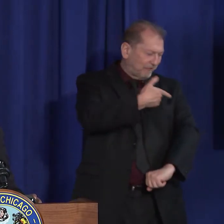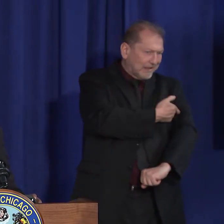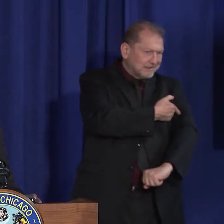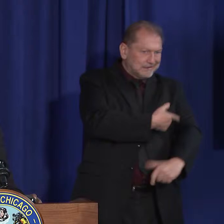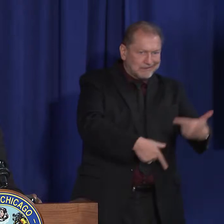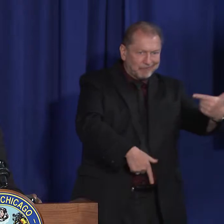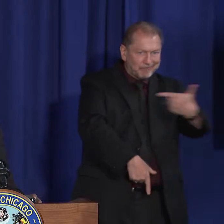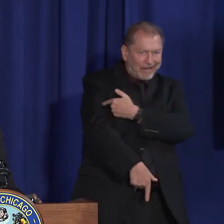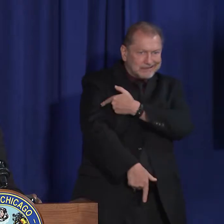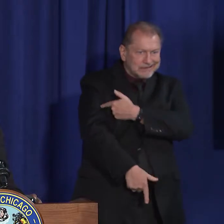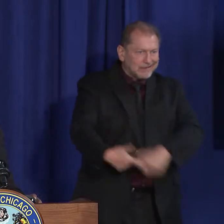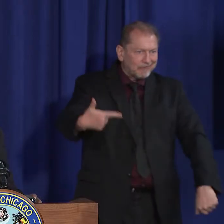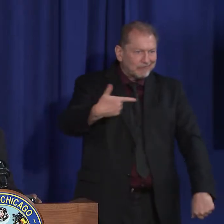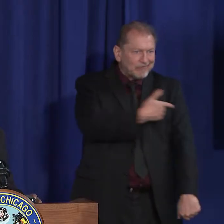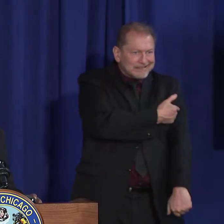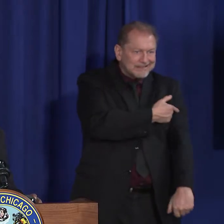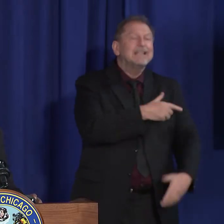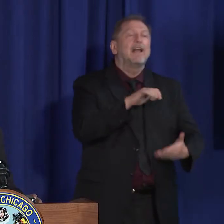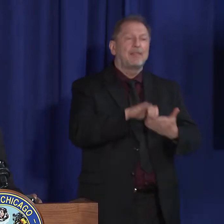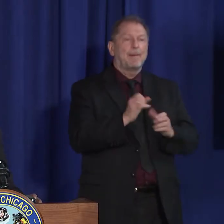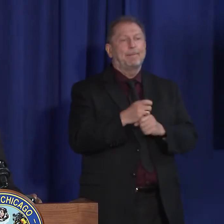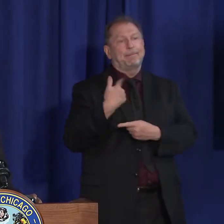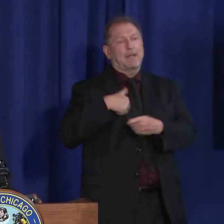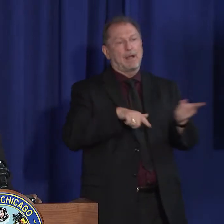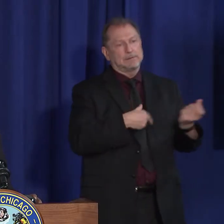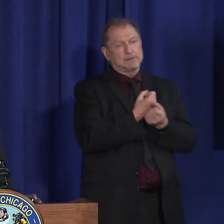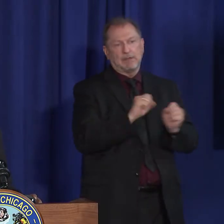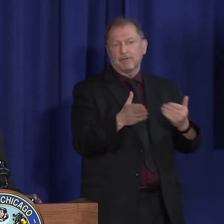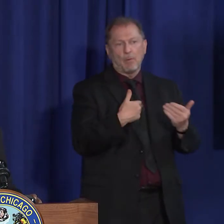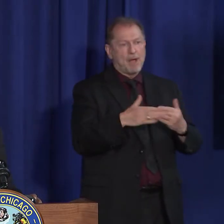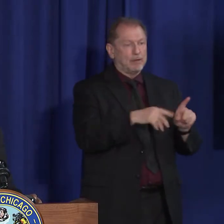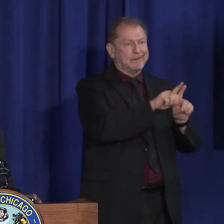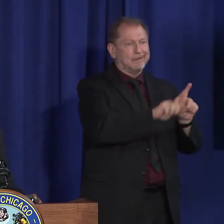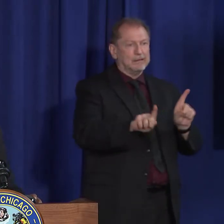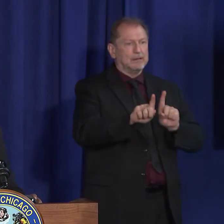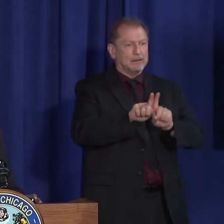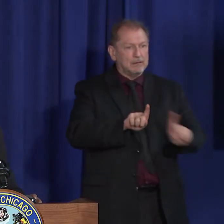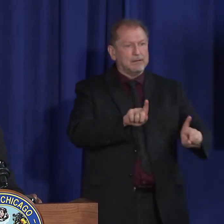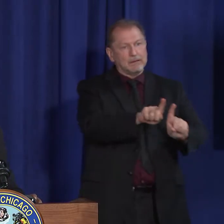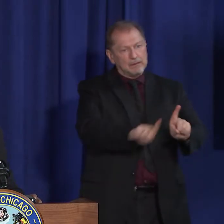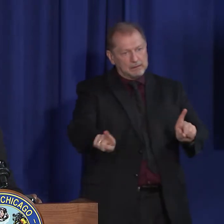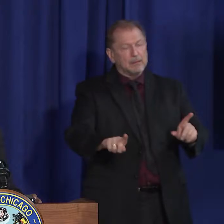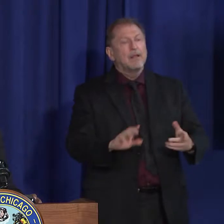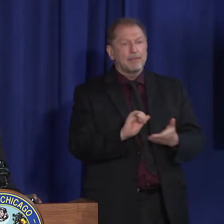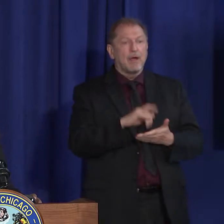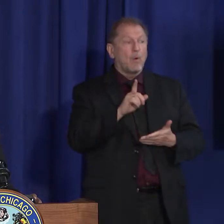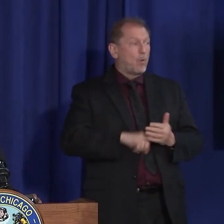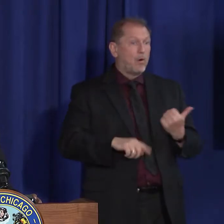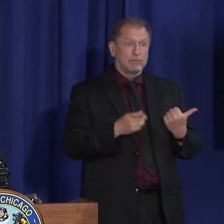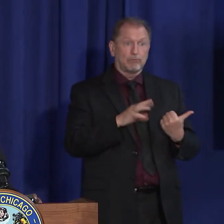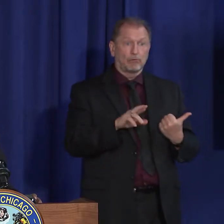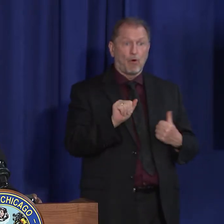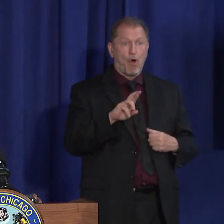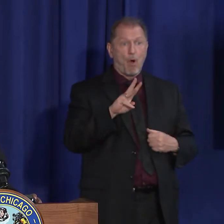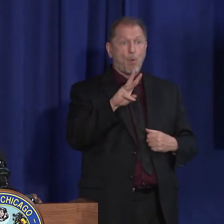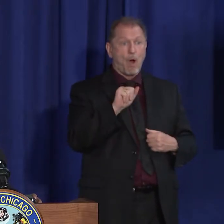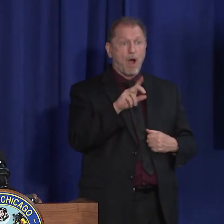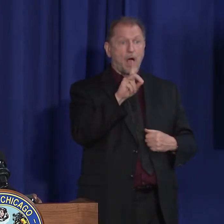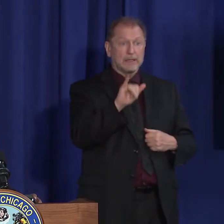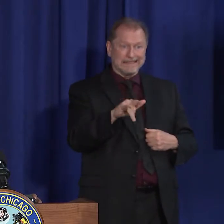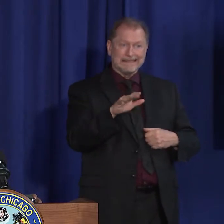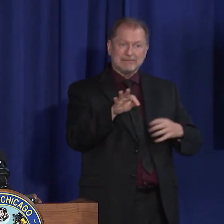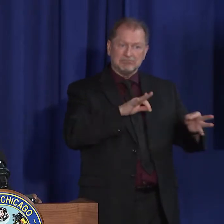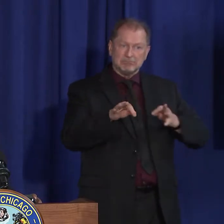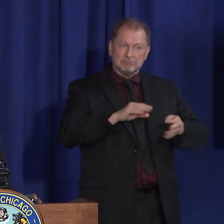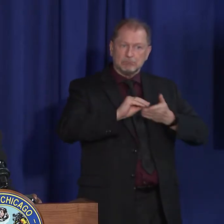vaccine. It will make us safer if more people are vaccinated. Doctor already shared with you kind of the current state of play when we're